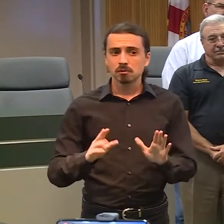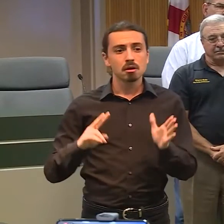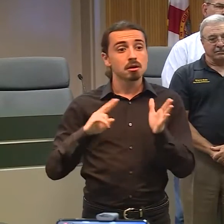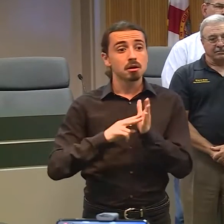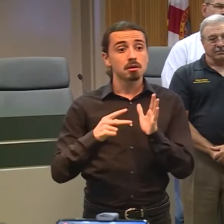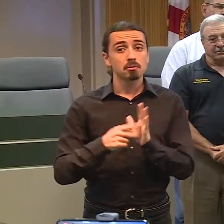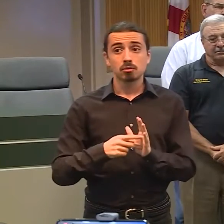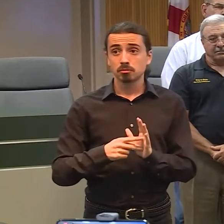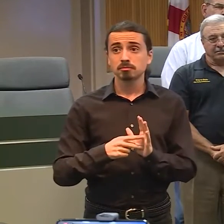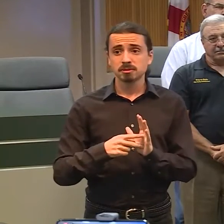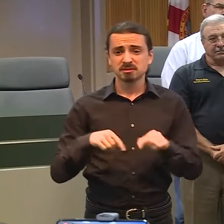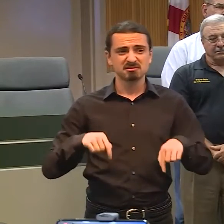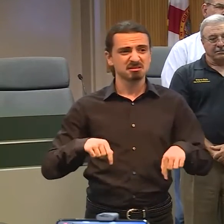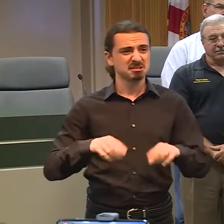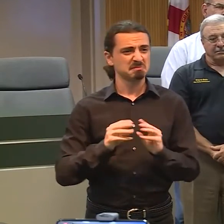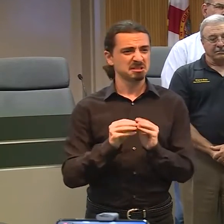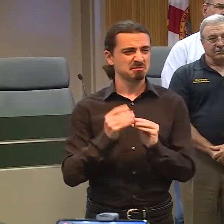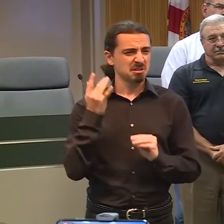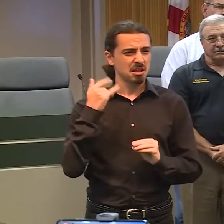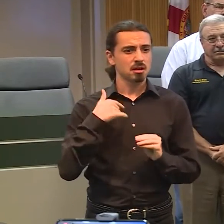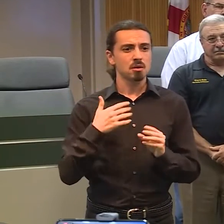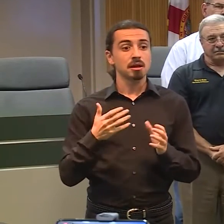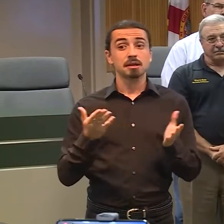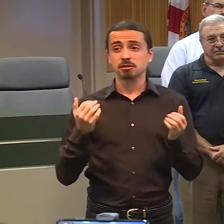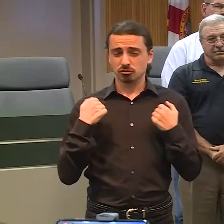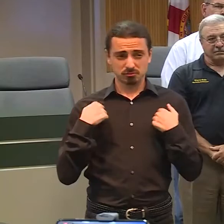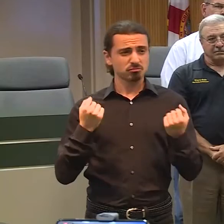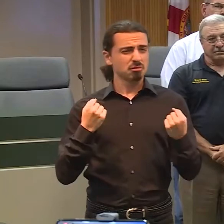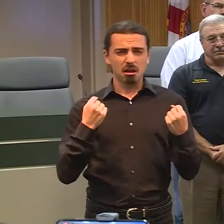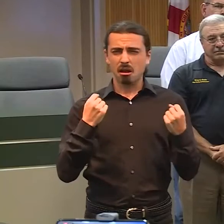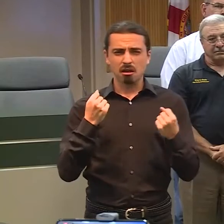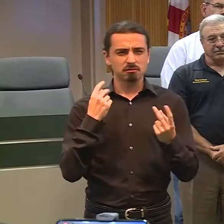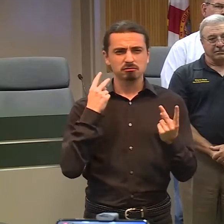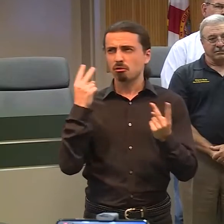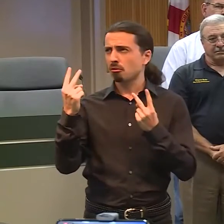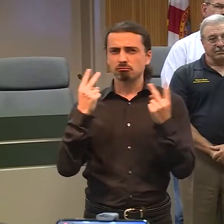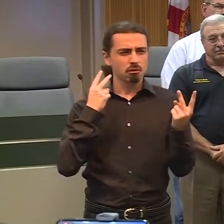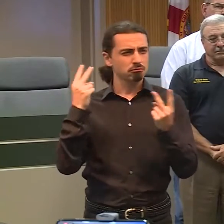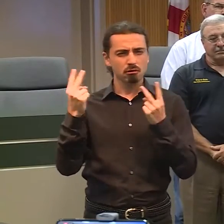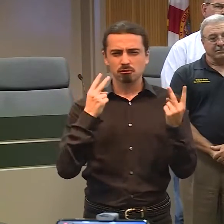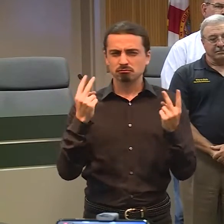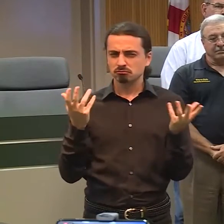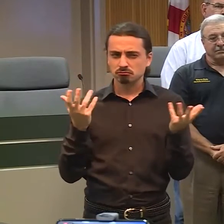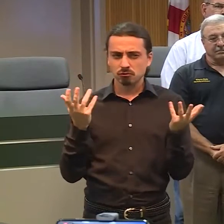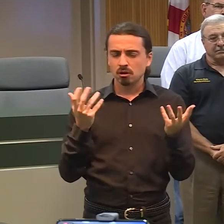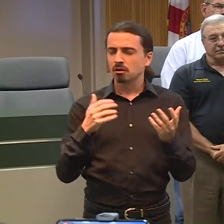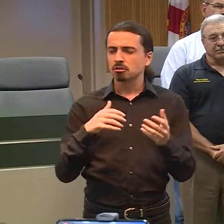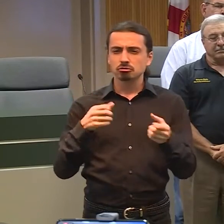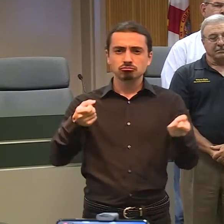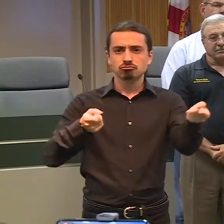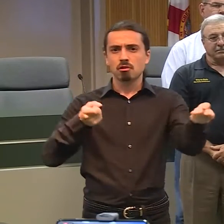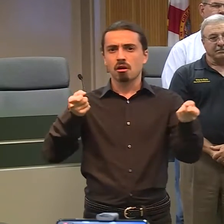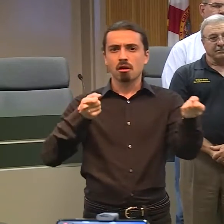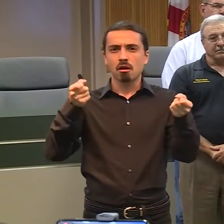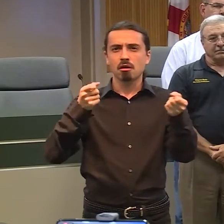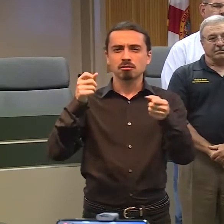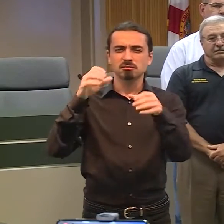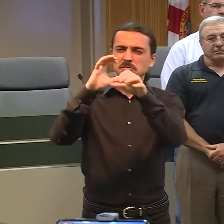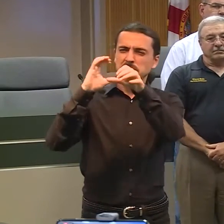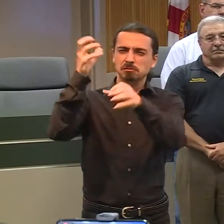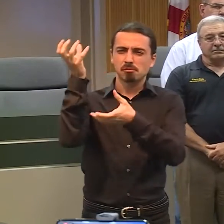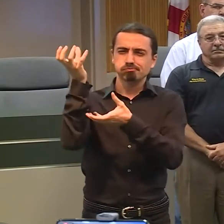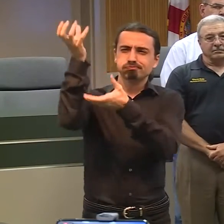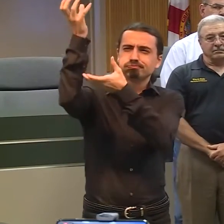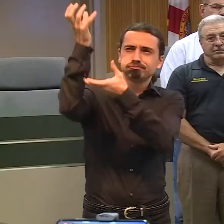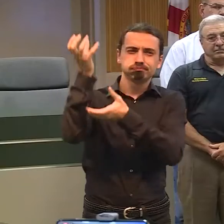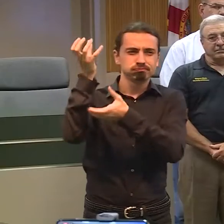here, literally saw dozens upon dozens of utility service trucks headed this way. Bucket trucks with service people that will